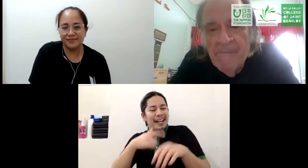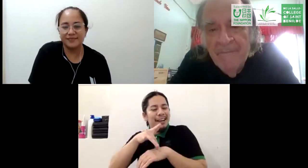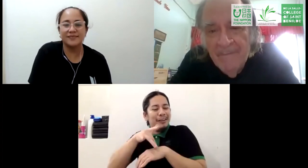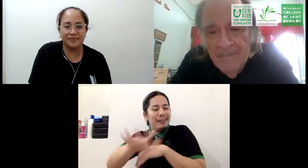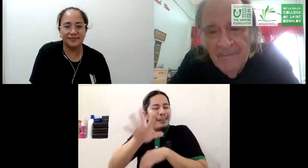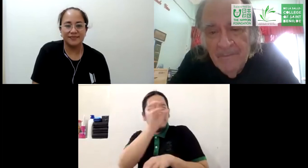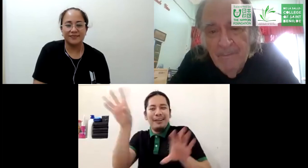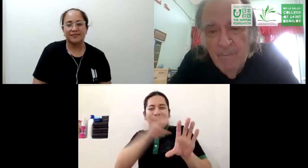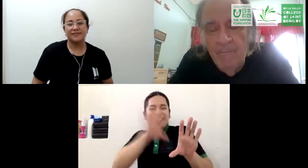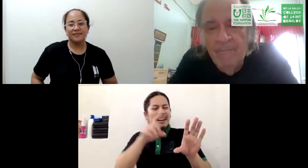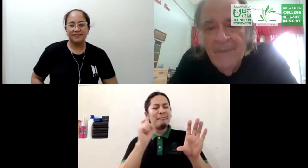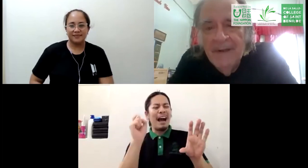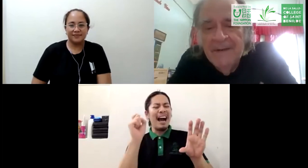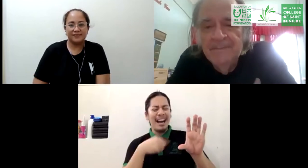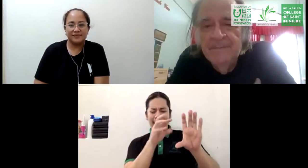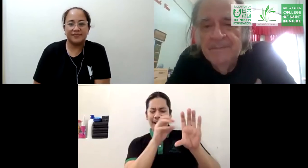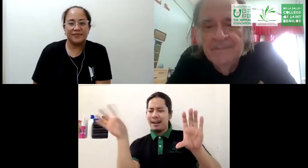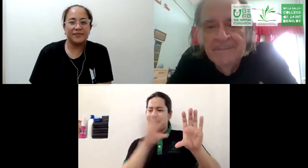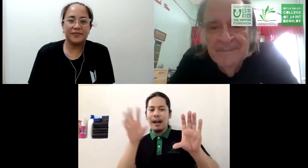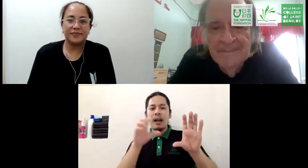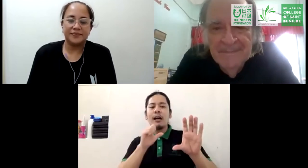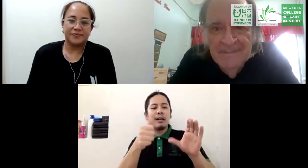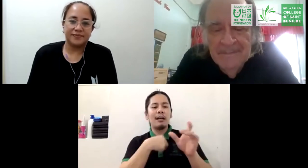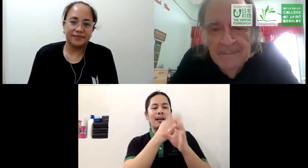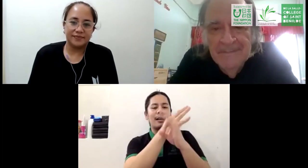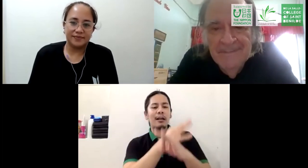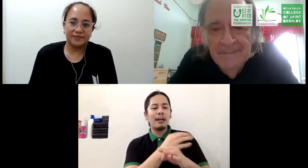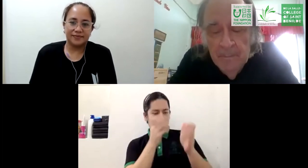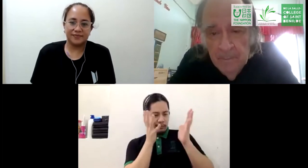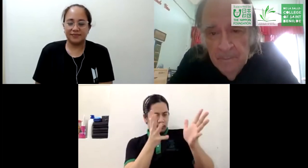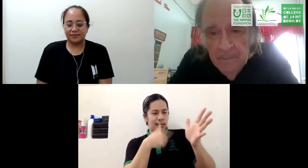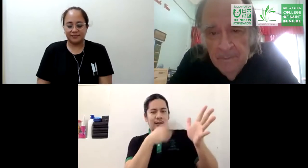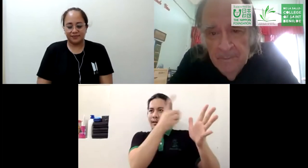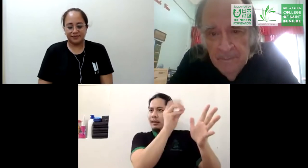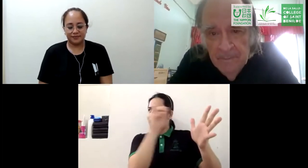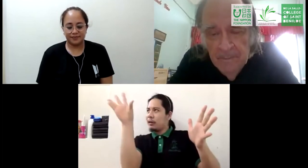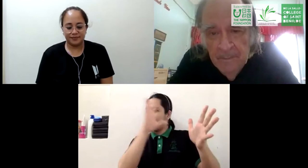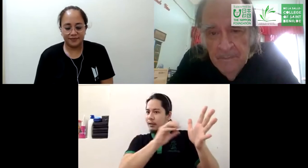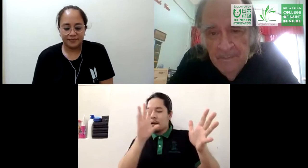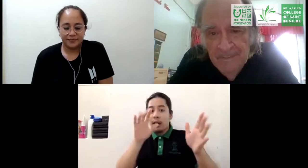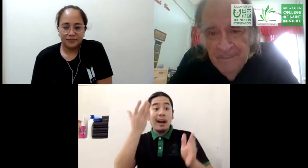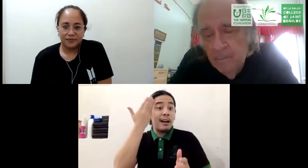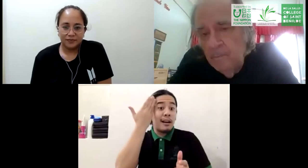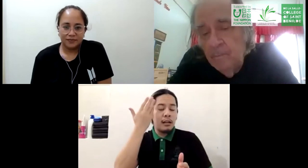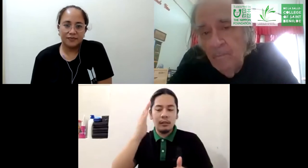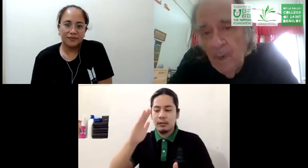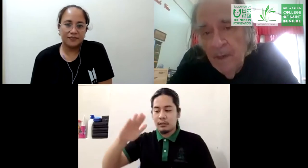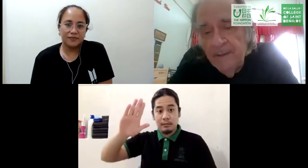shape. And, for me, because I work on my own, the best, right? So I yeah, just